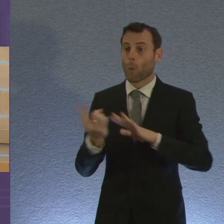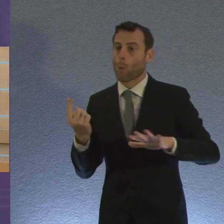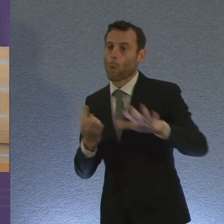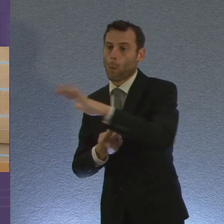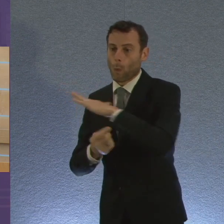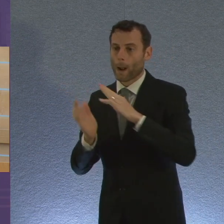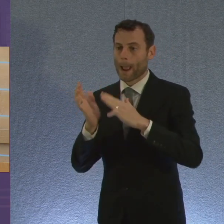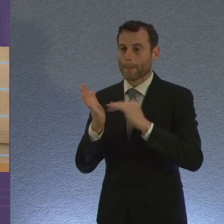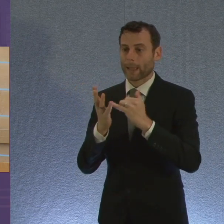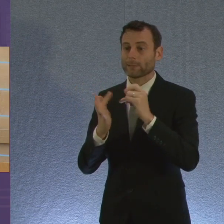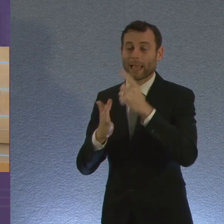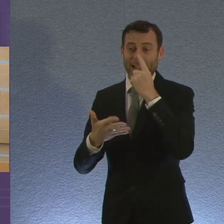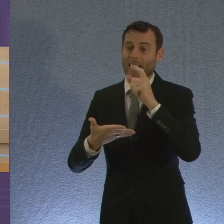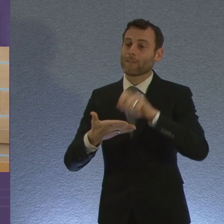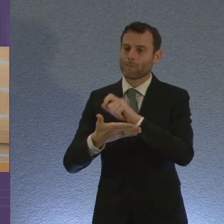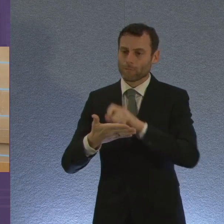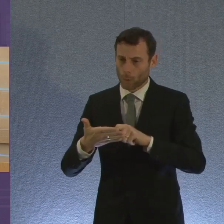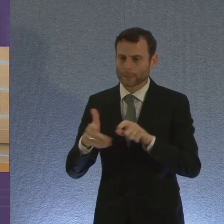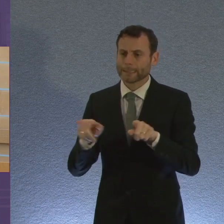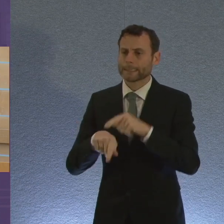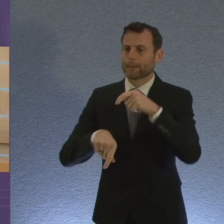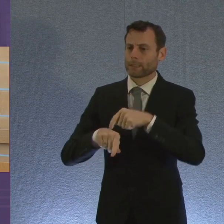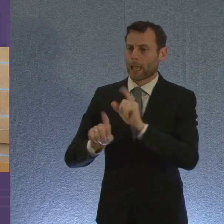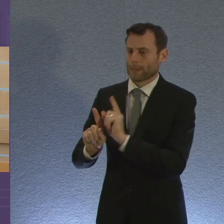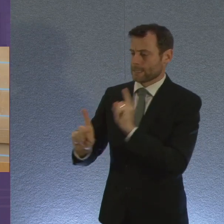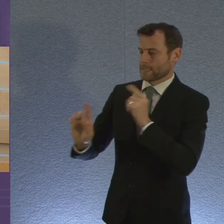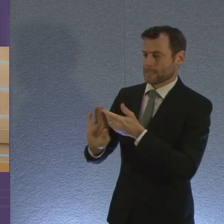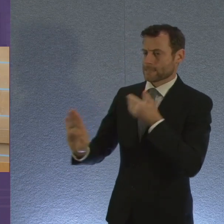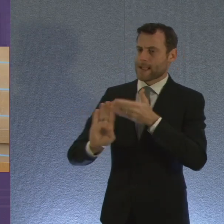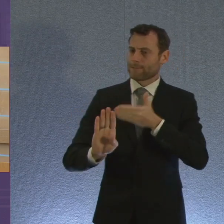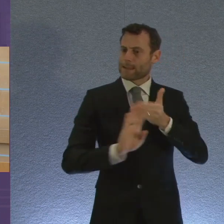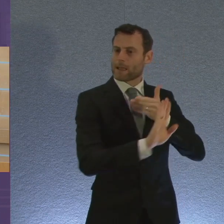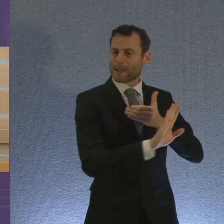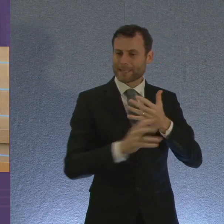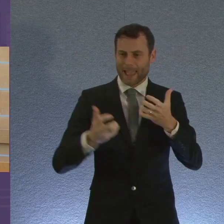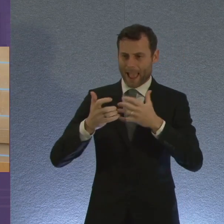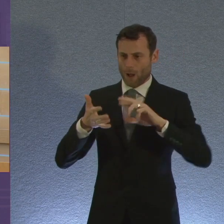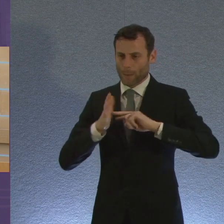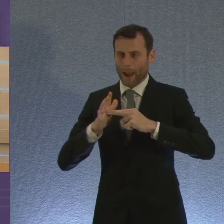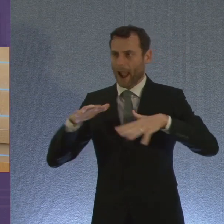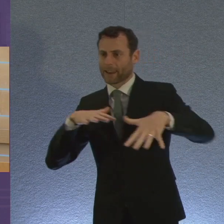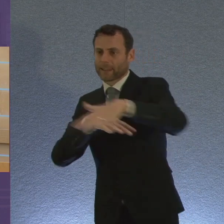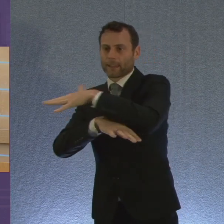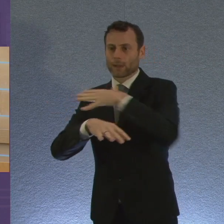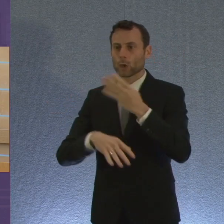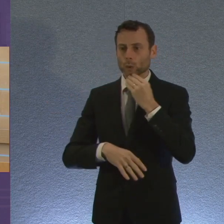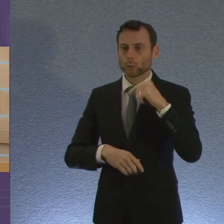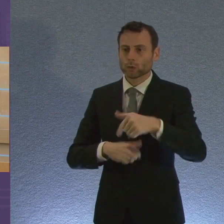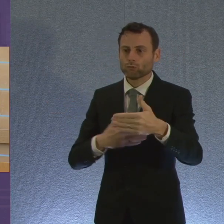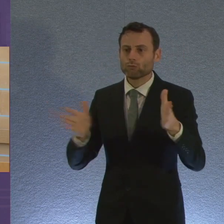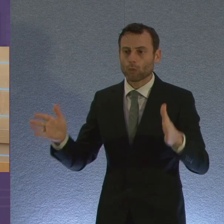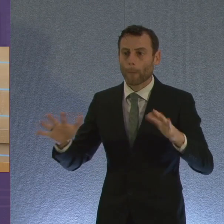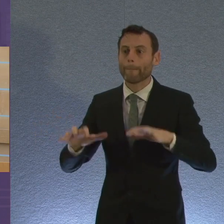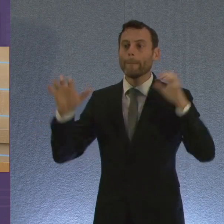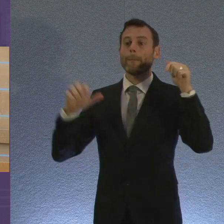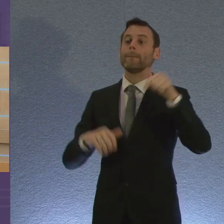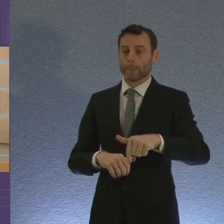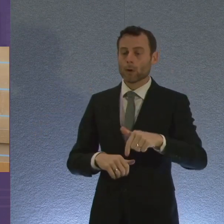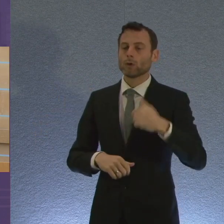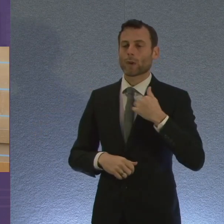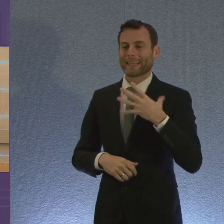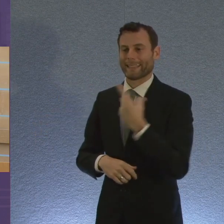Every MSP is entitled to vote and everybody will be able to vote. But if I can discuss arrangements with the business managers at 10:15